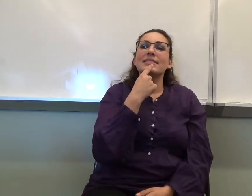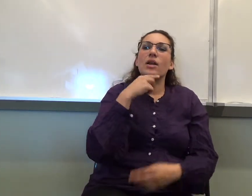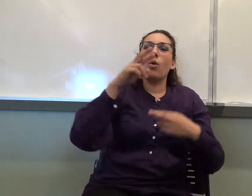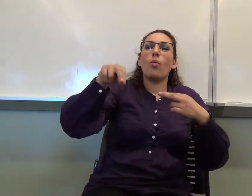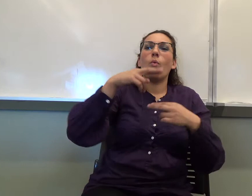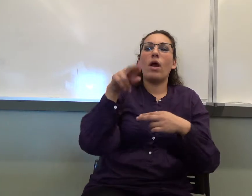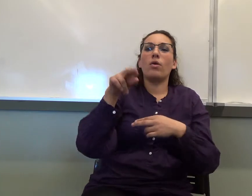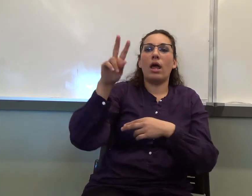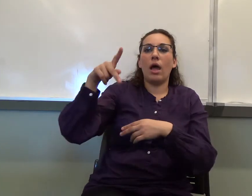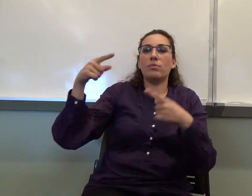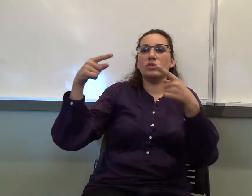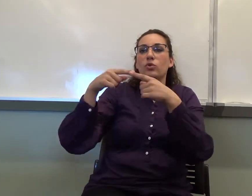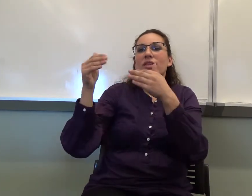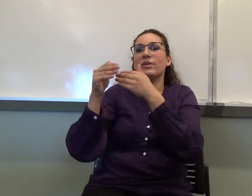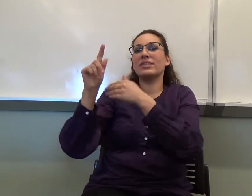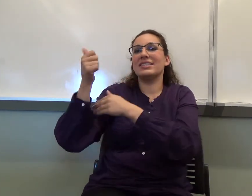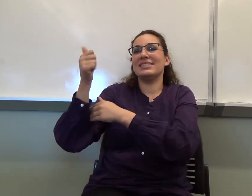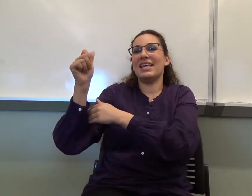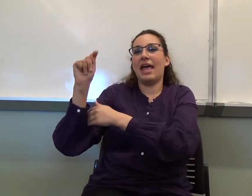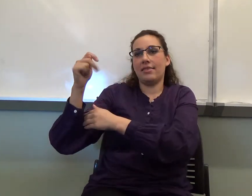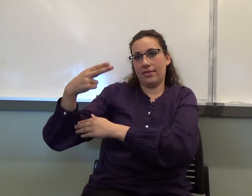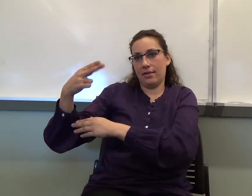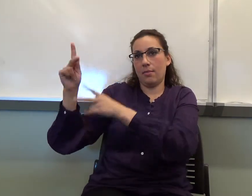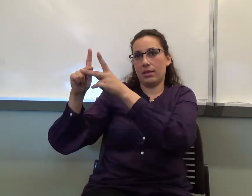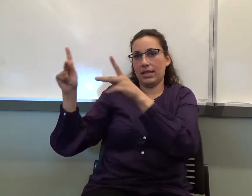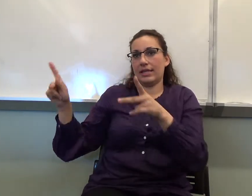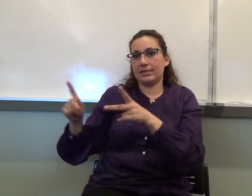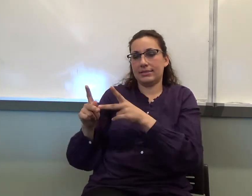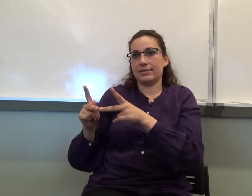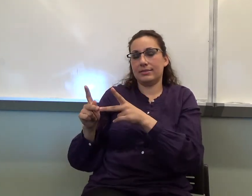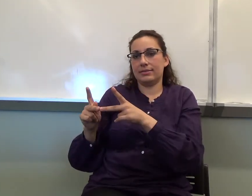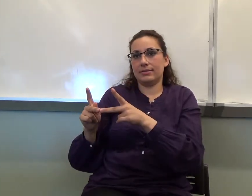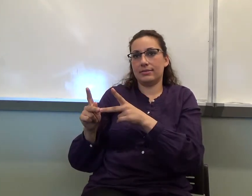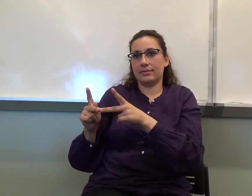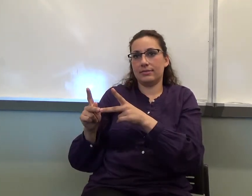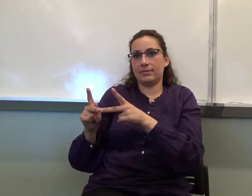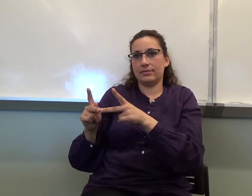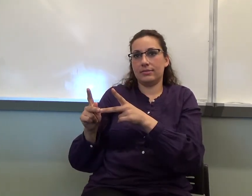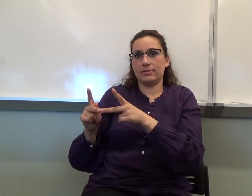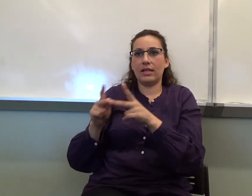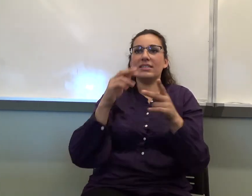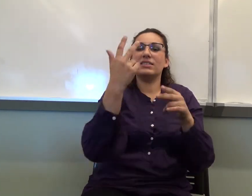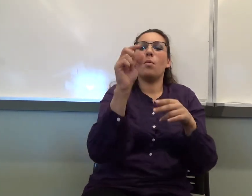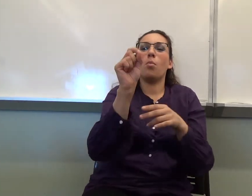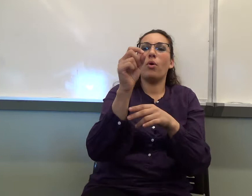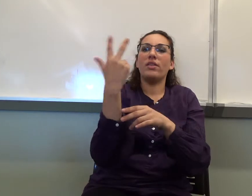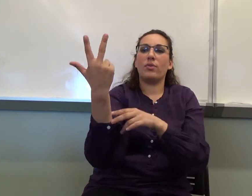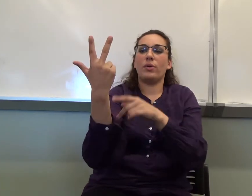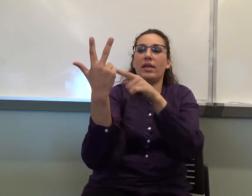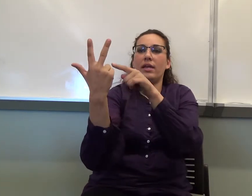78.333. And if we round that off to the nearest tenth, that would be to this place. This is less than 5, so